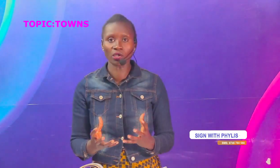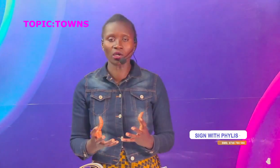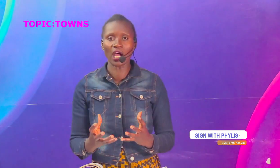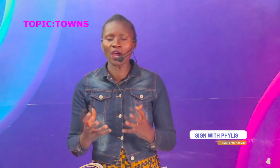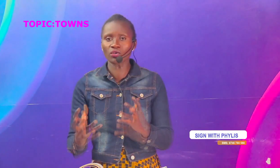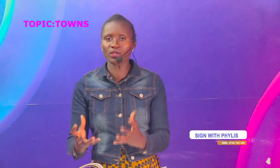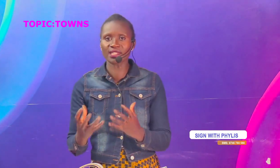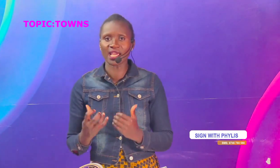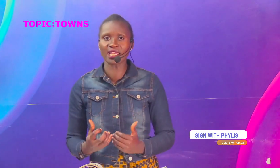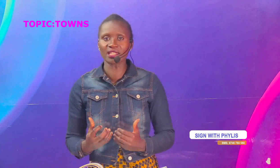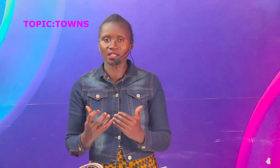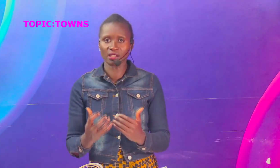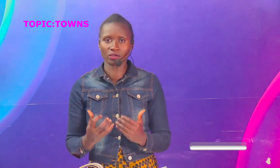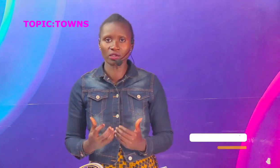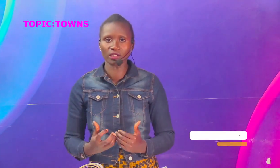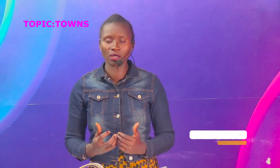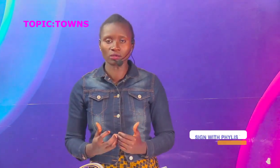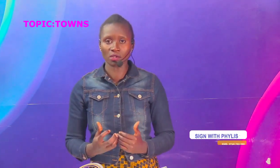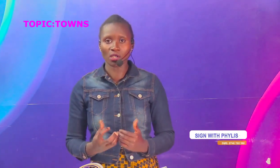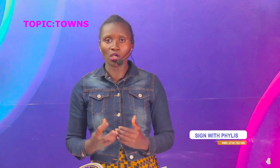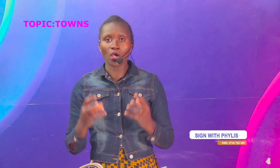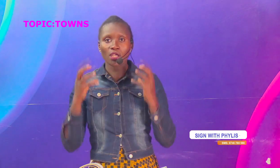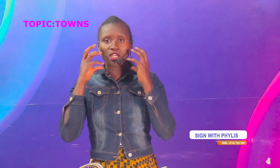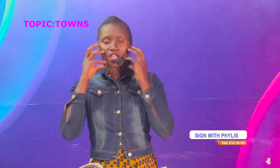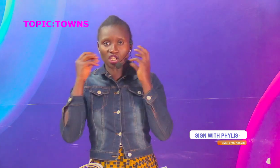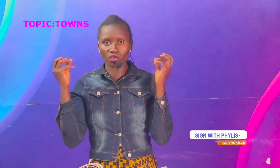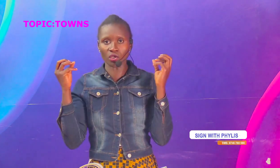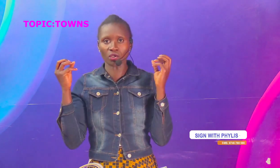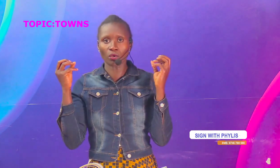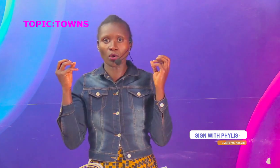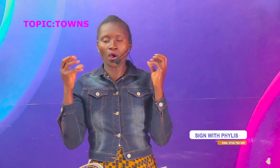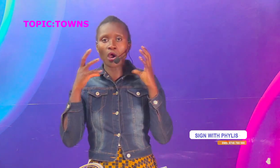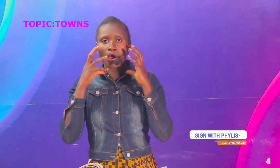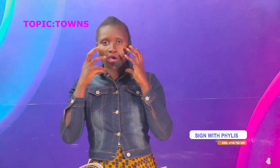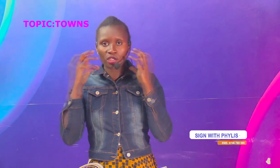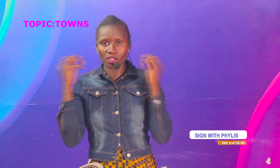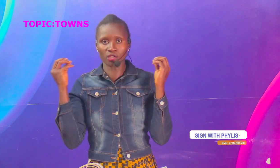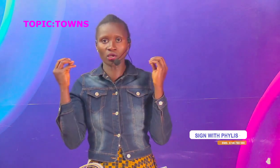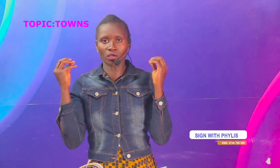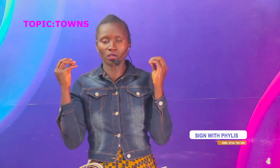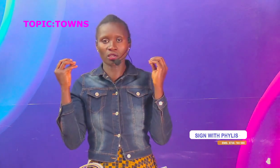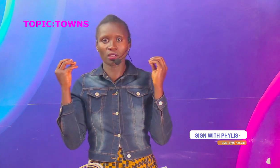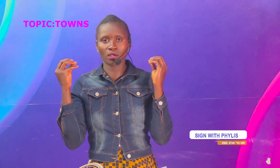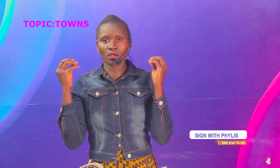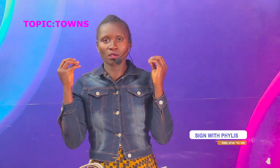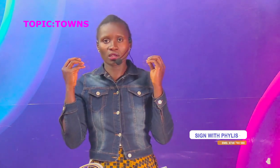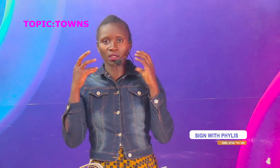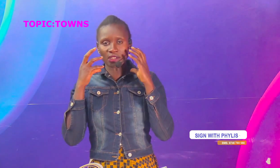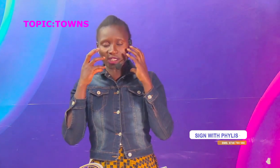do we sign Isiolo town? Isiolo, Isiolo. Just moving